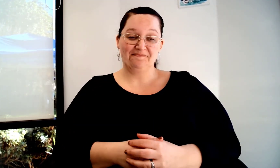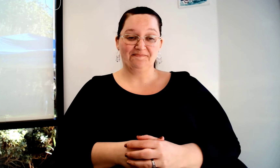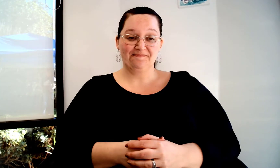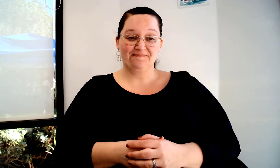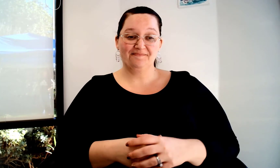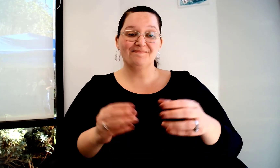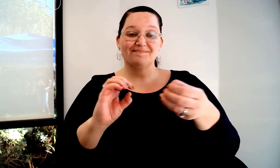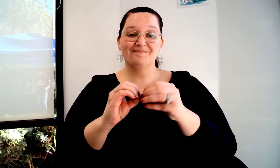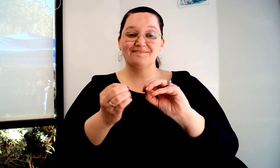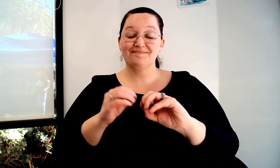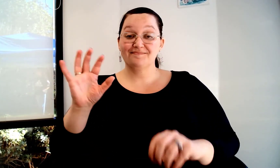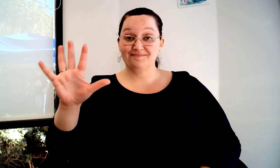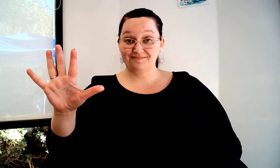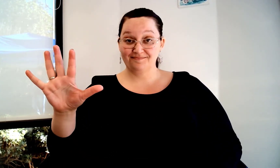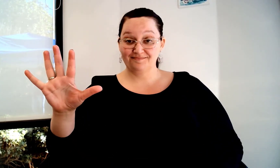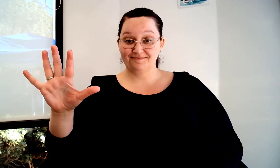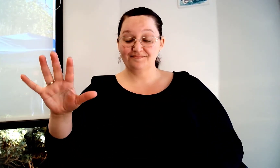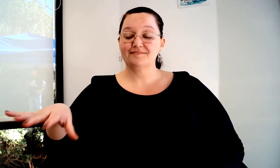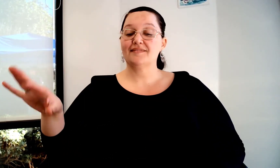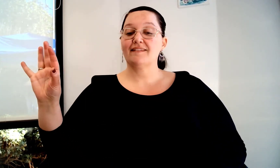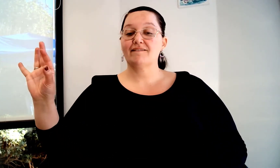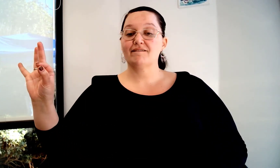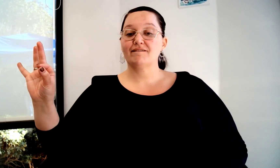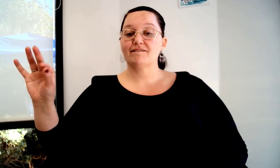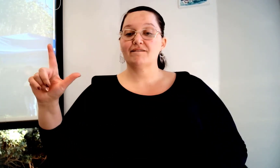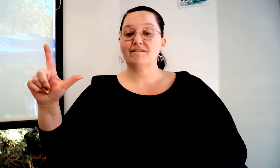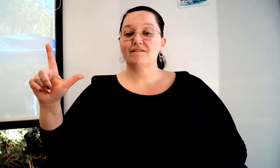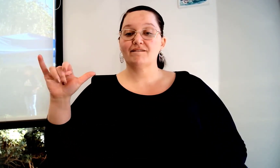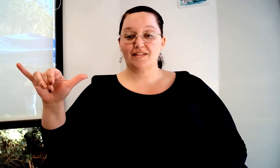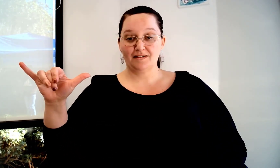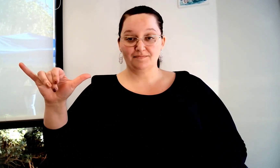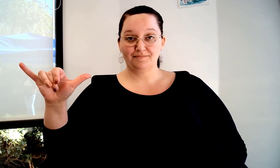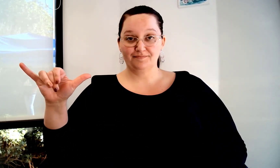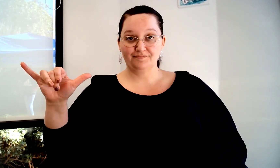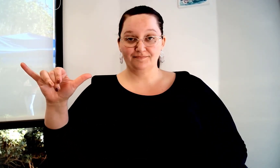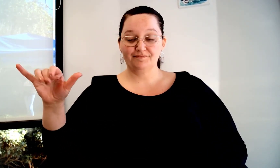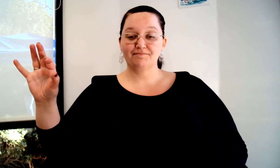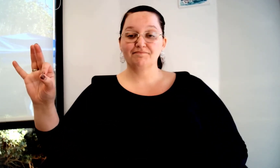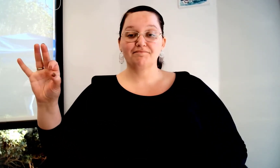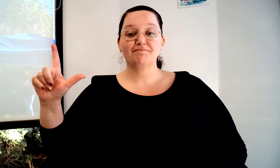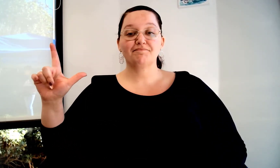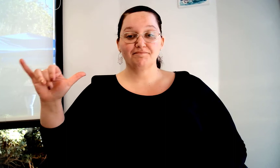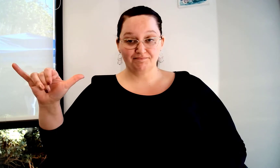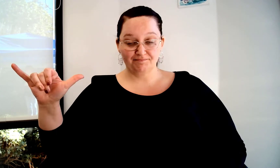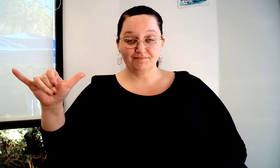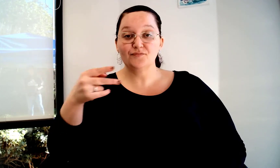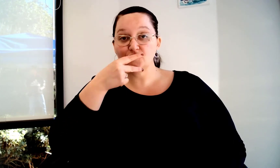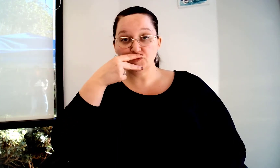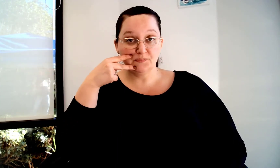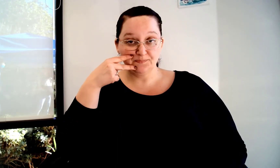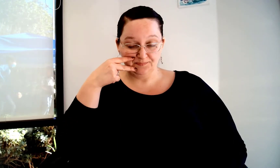That's the sign for you. Number 5, fly, the verb fly.